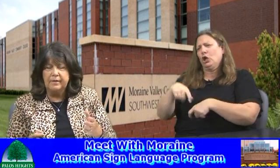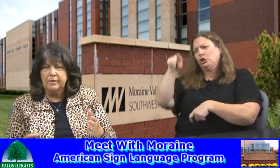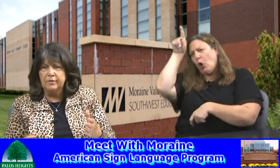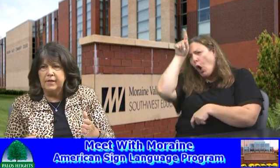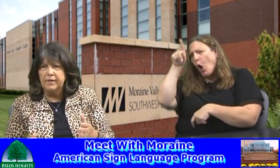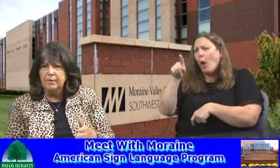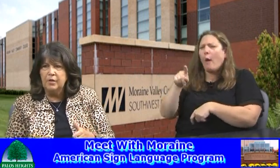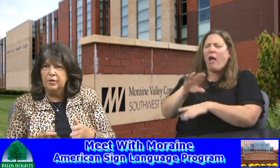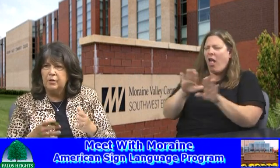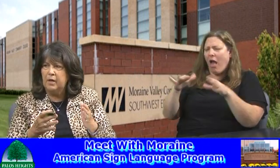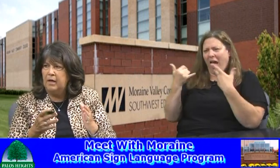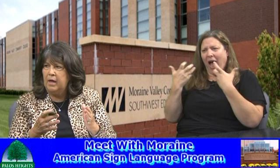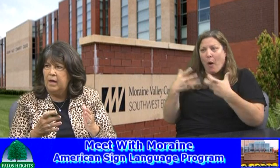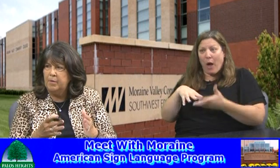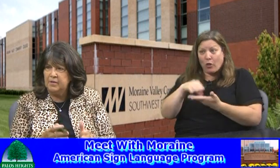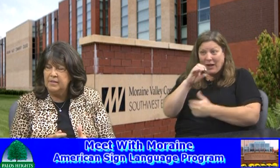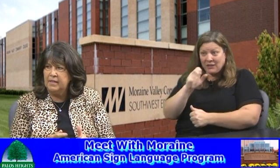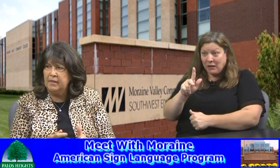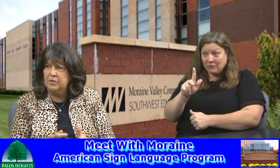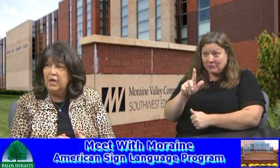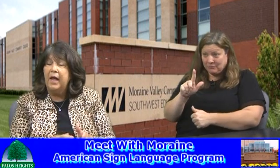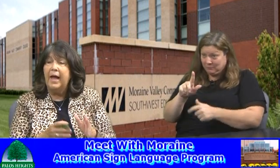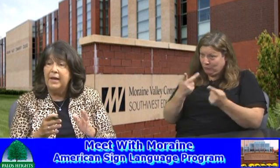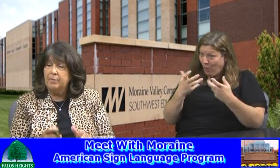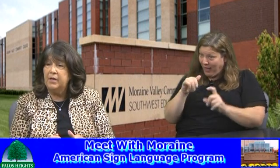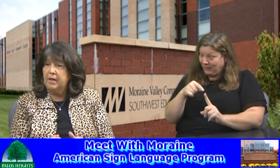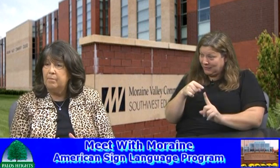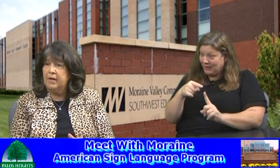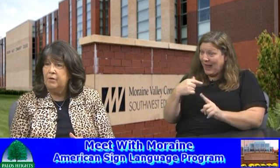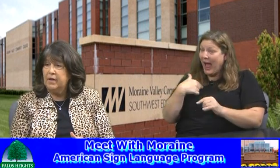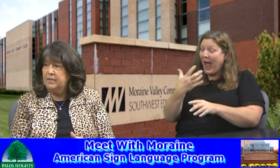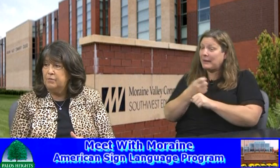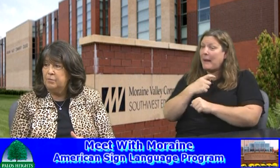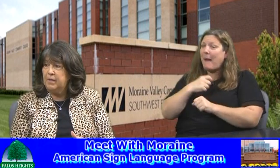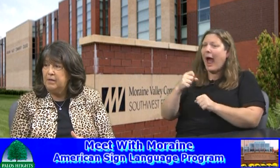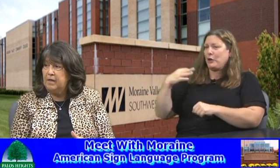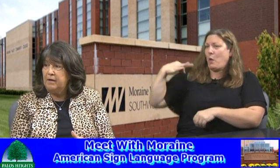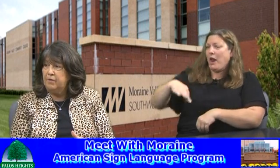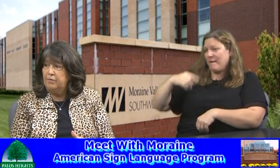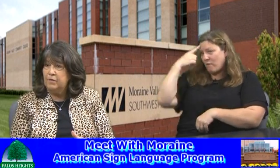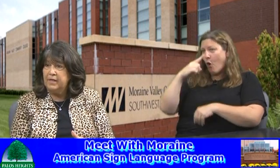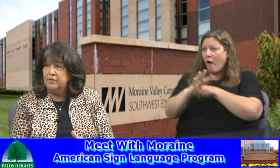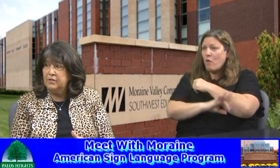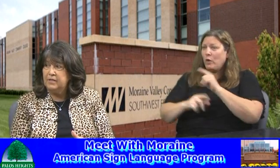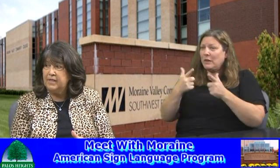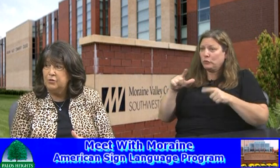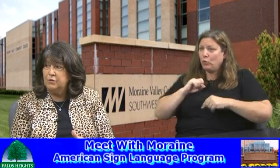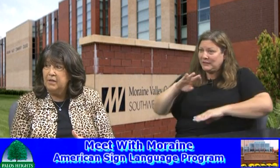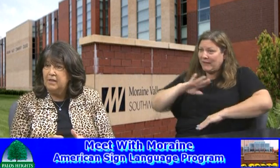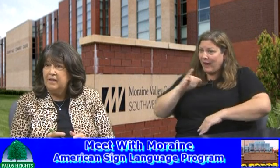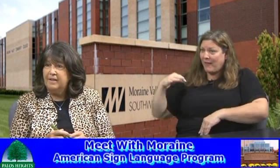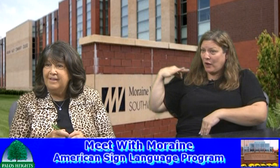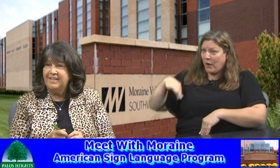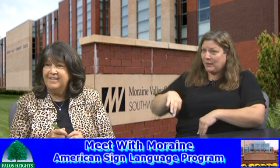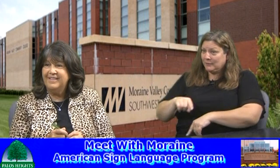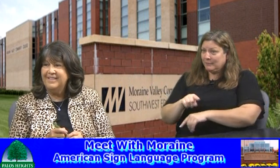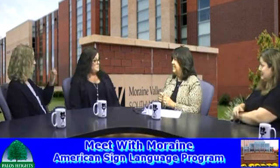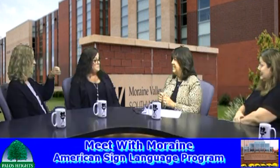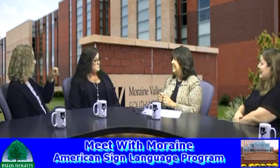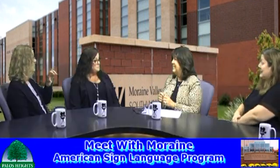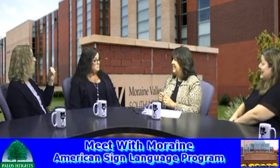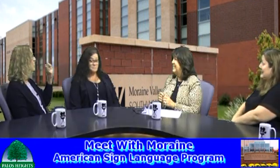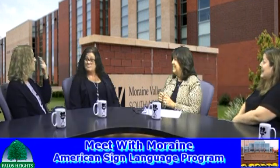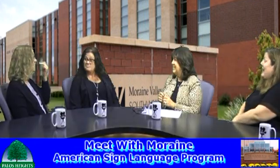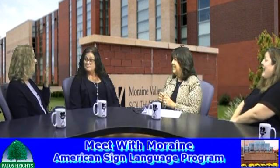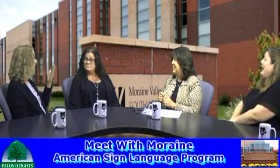or Latin or anything. I'm going to learn American Sign Language, and I'm going to get my credits for having a foreign language. Is that true?